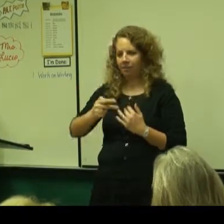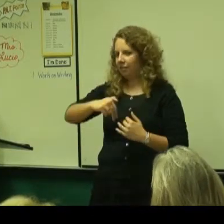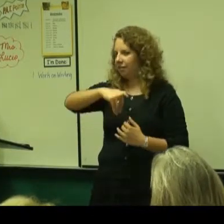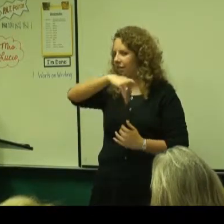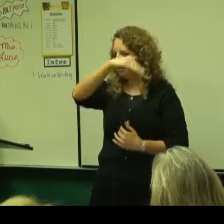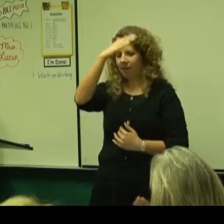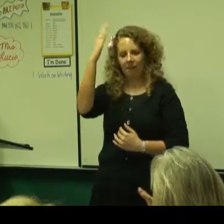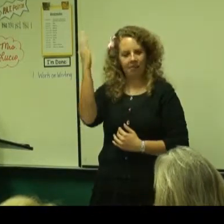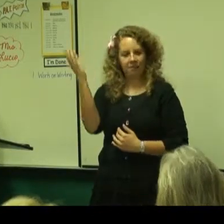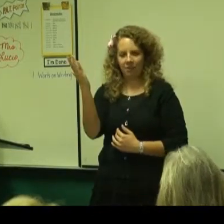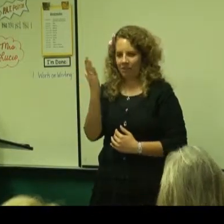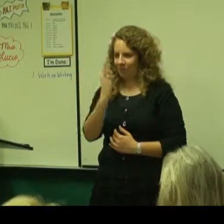fail, never.